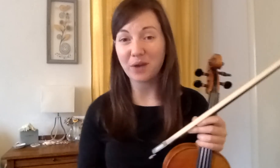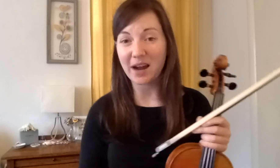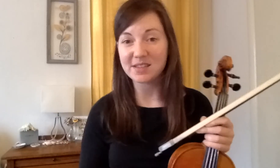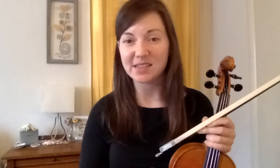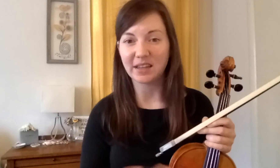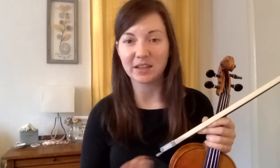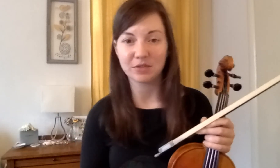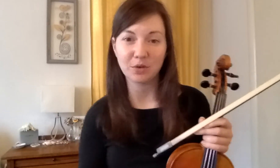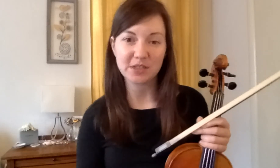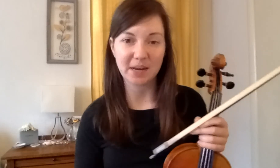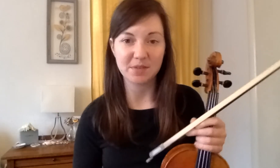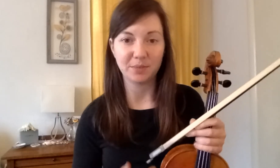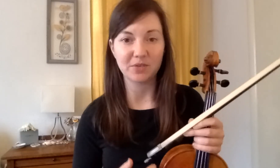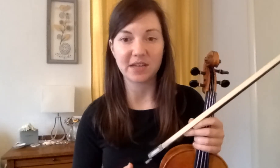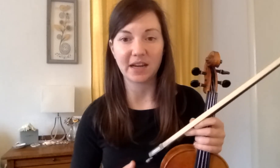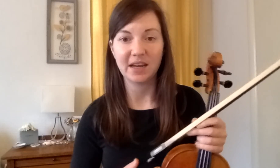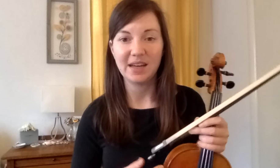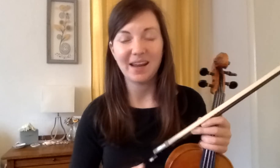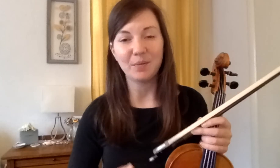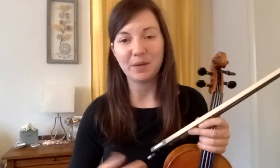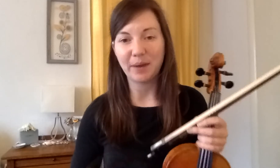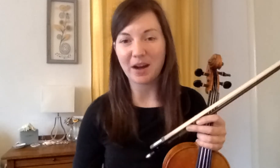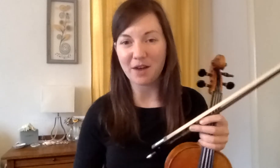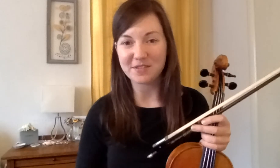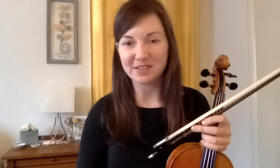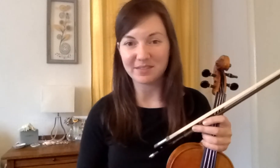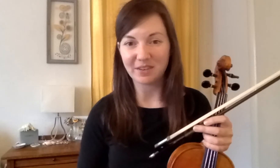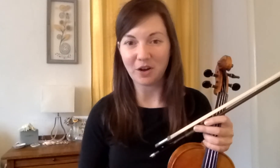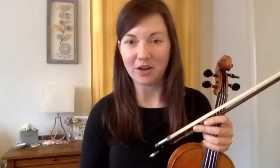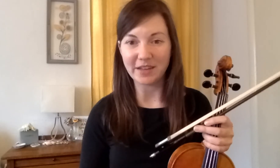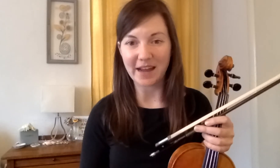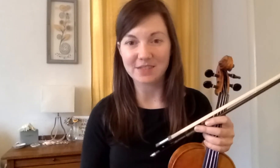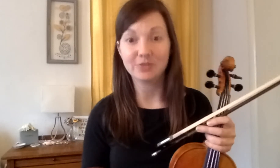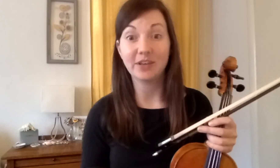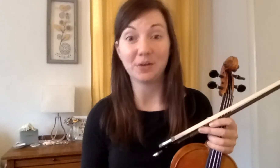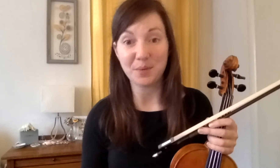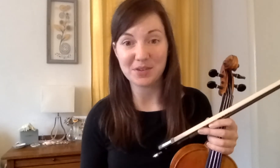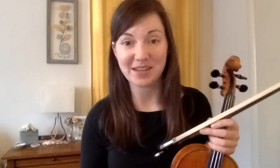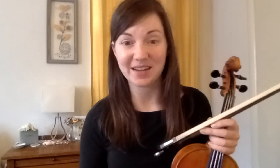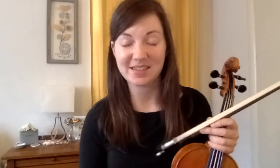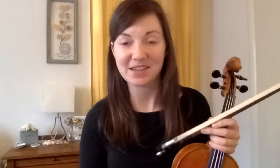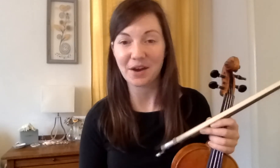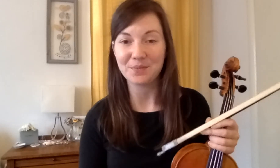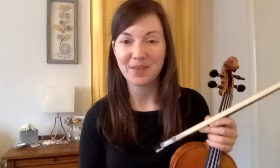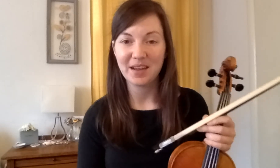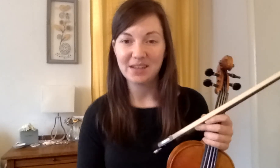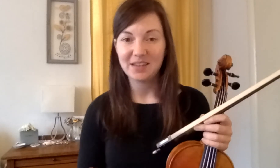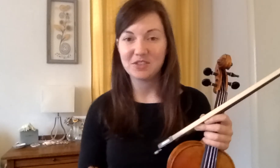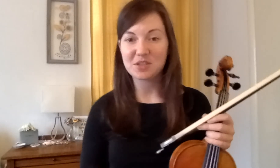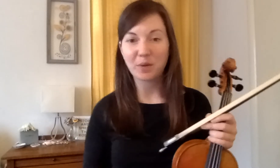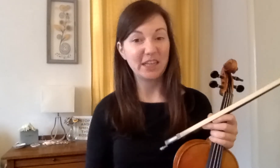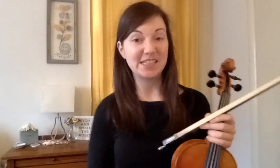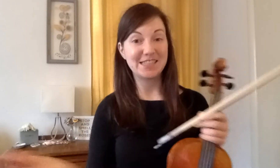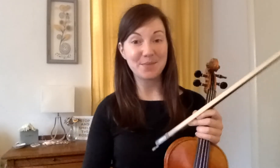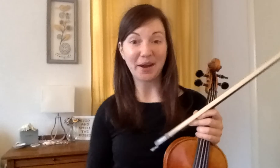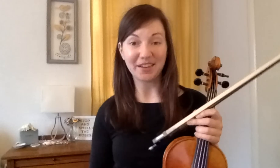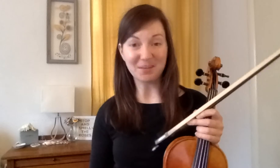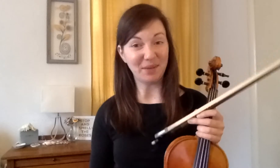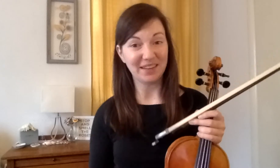bluegrass and other folk types of music, and we might often call that fiddle music. So just wanted to debunk the myth that they're